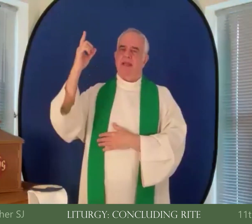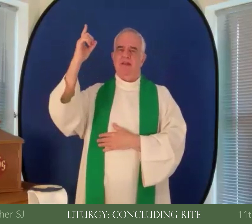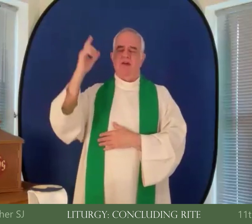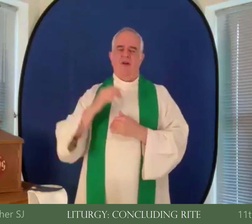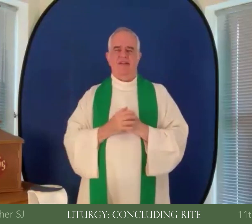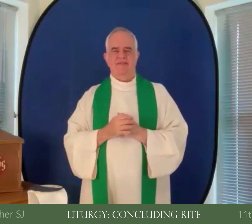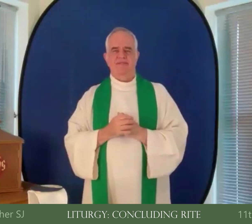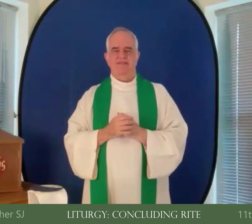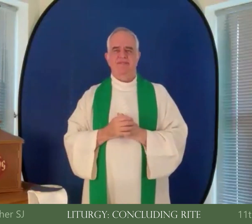the God.